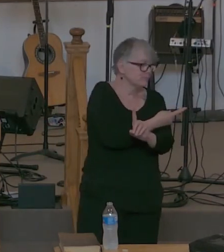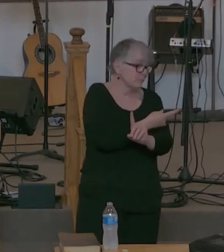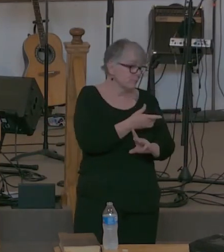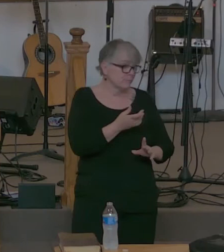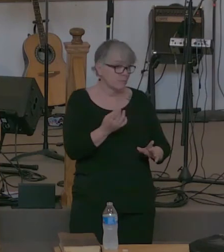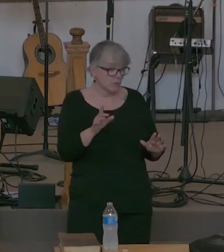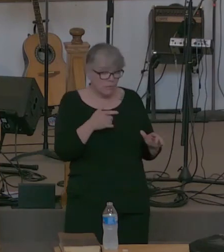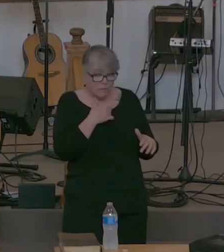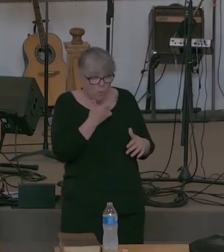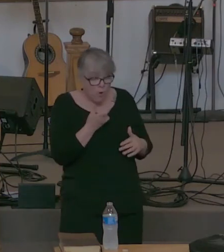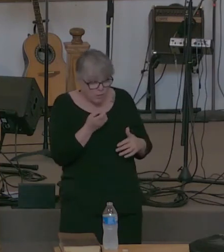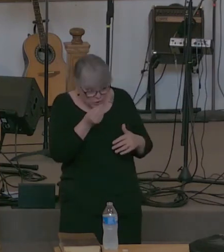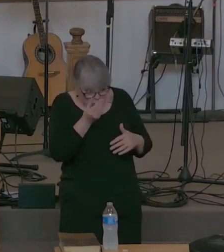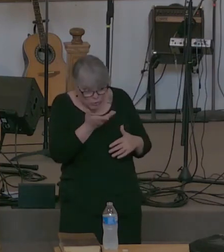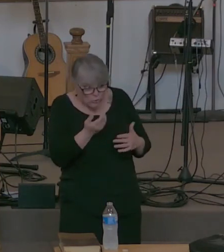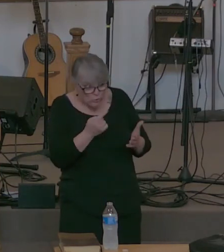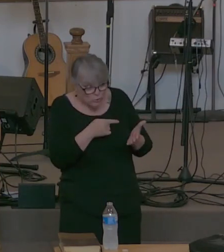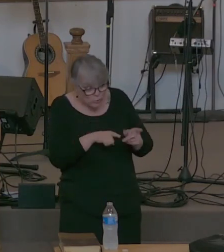Anybody watch the news this week?